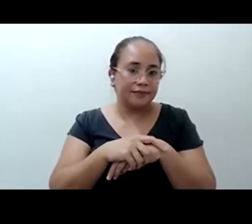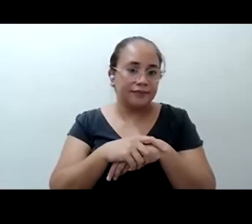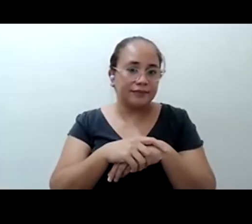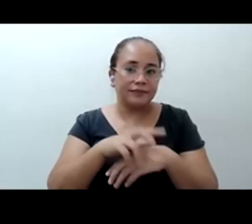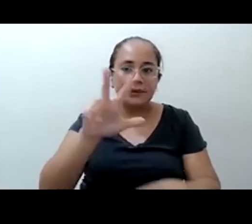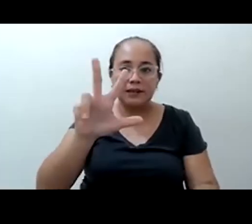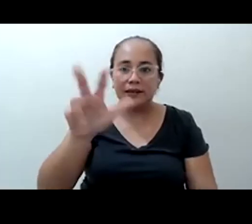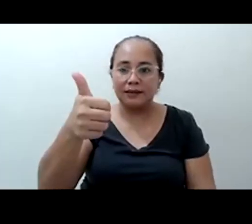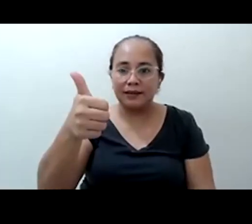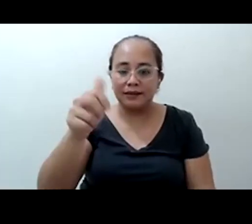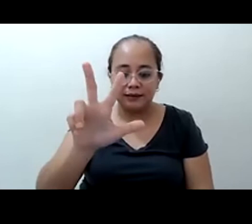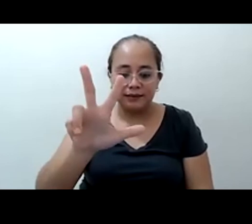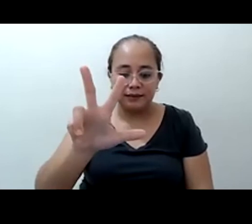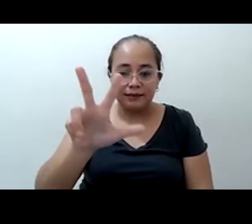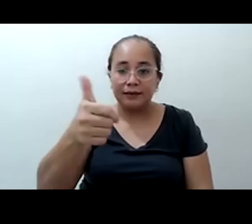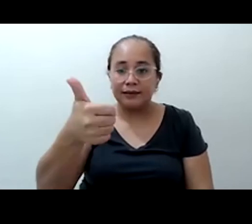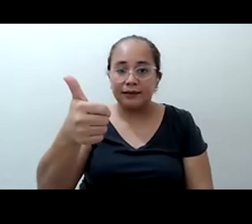3:10.